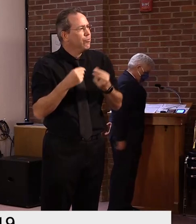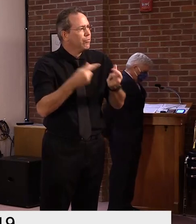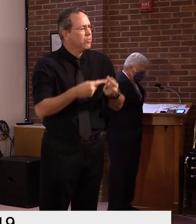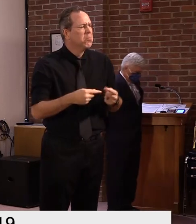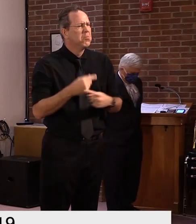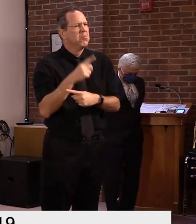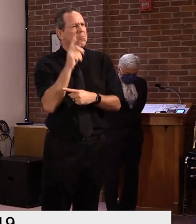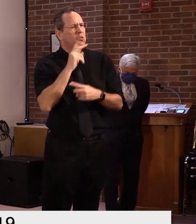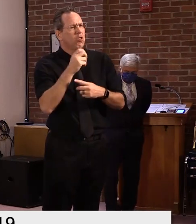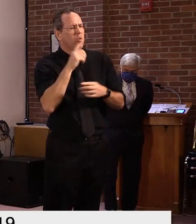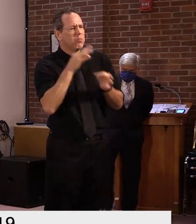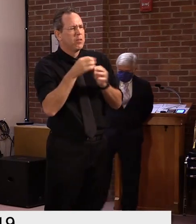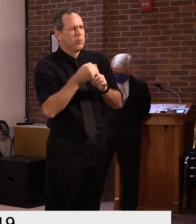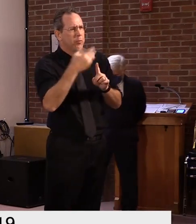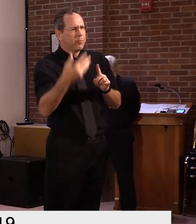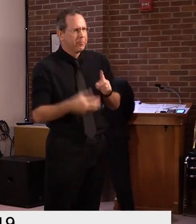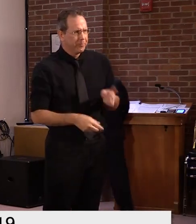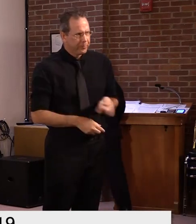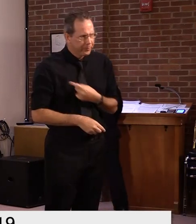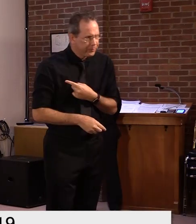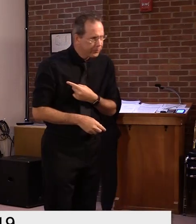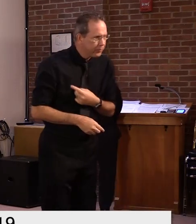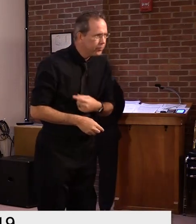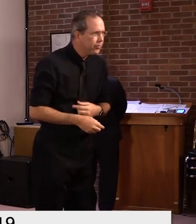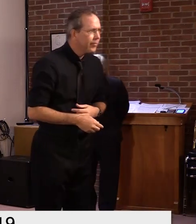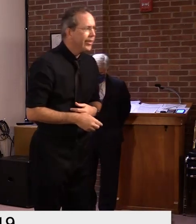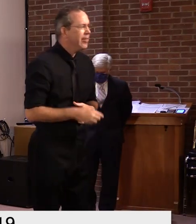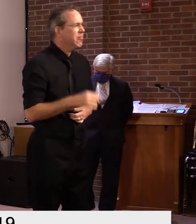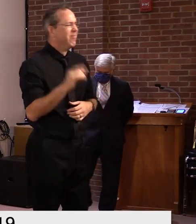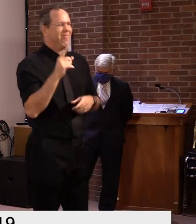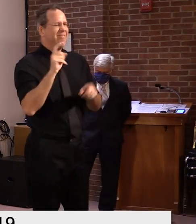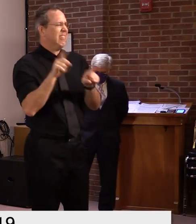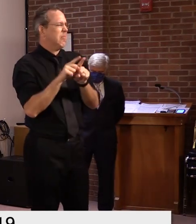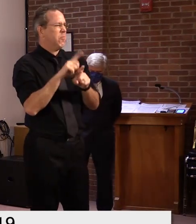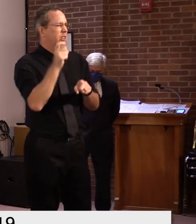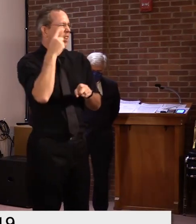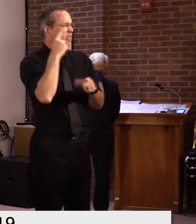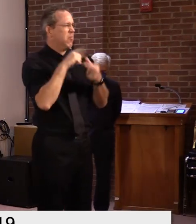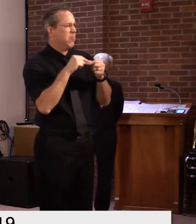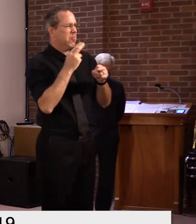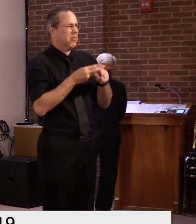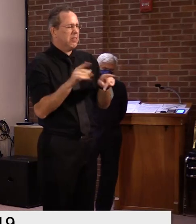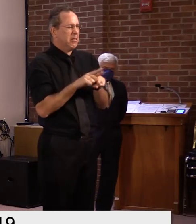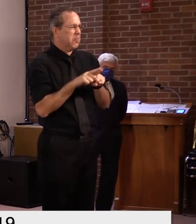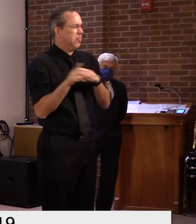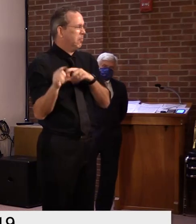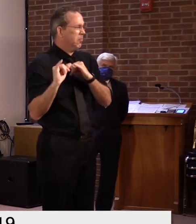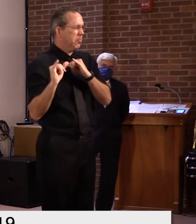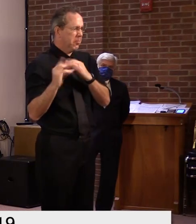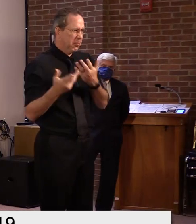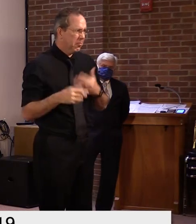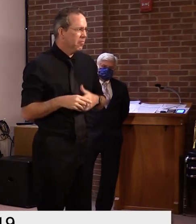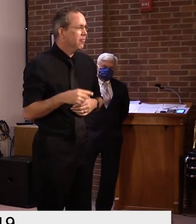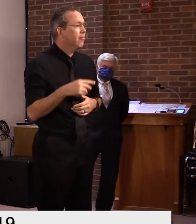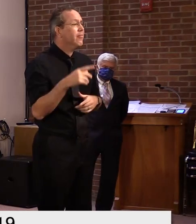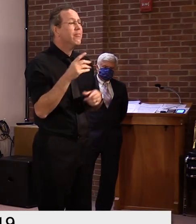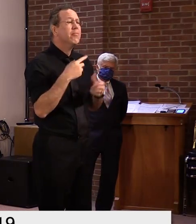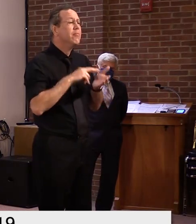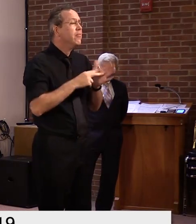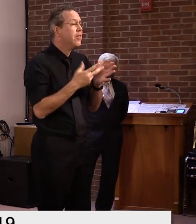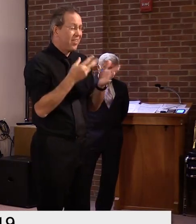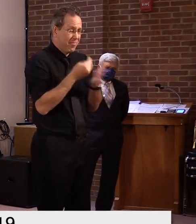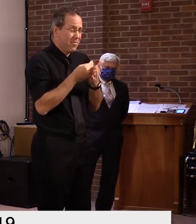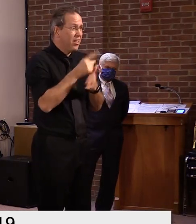Governor, you did a great job with it. You know, really the CRF funds, we're not allowed to make cash payments to